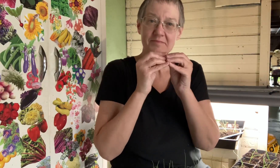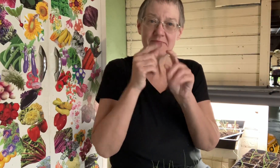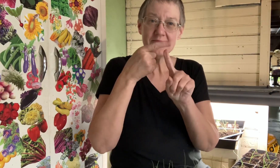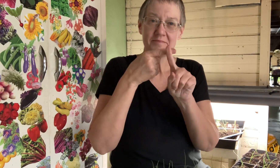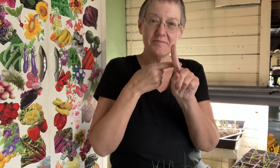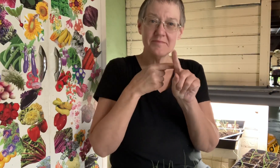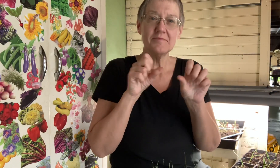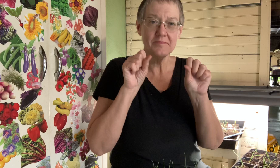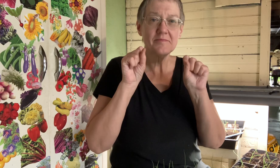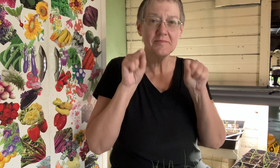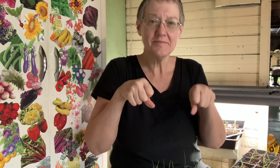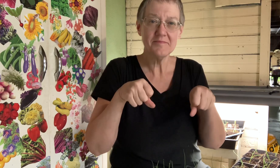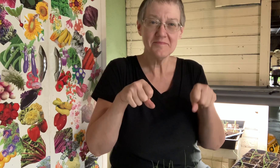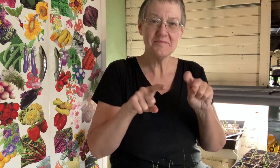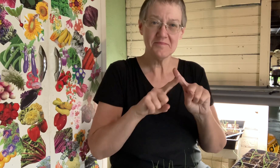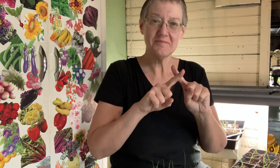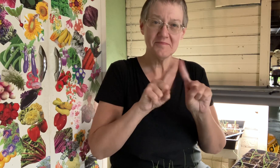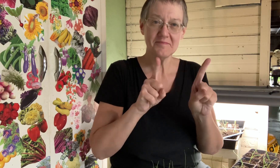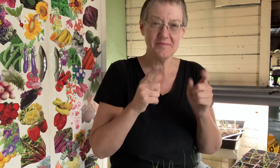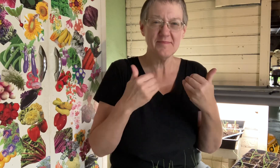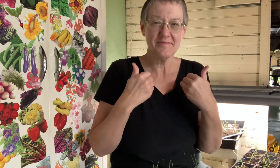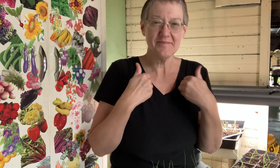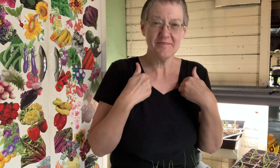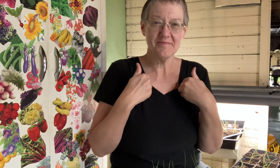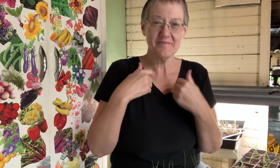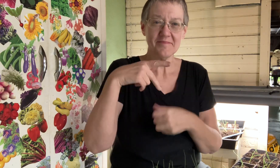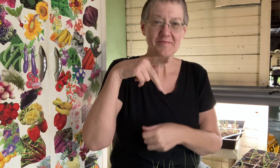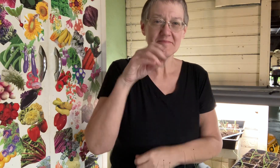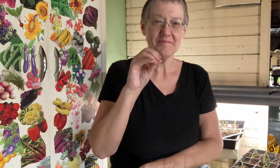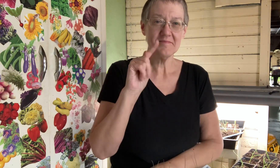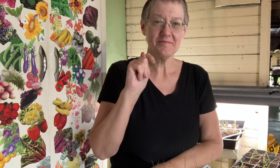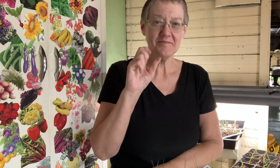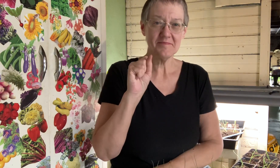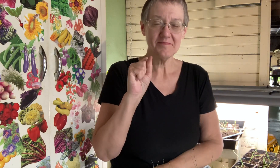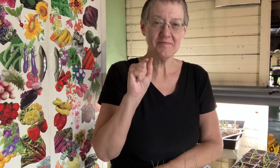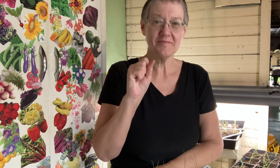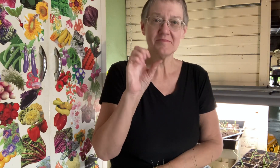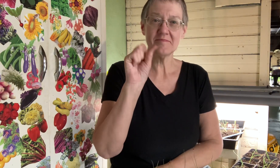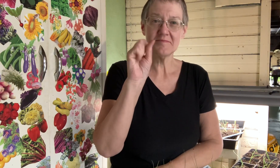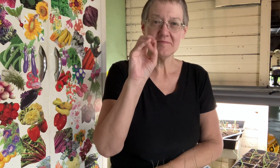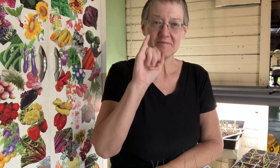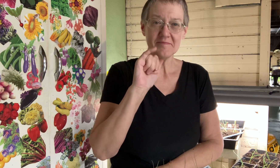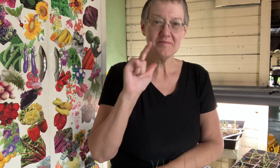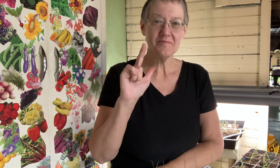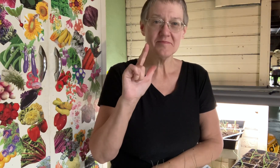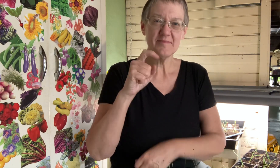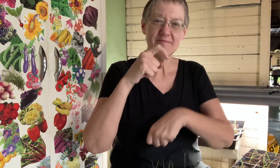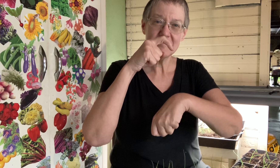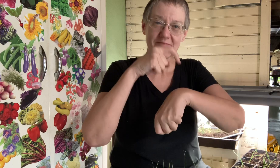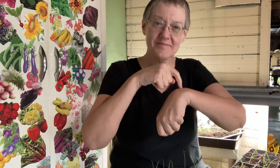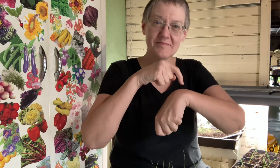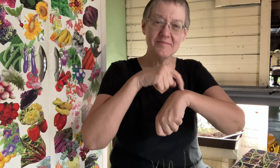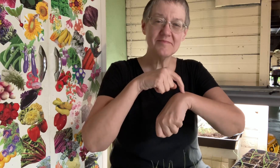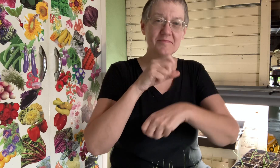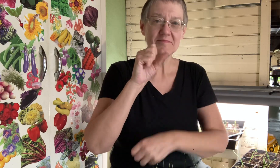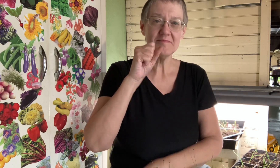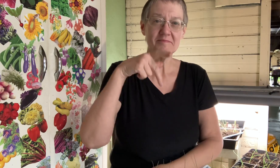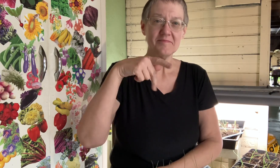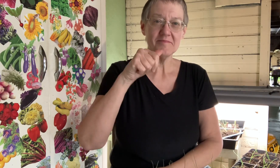Now, you could leave them in the soil blocks 1 more month, but I have the pots, the soil, the